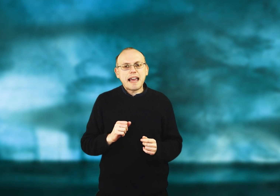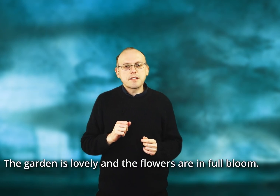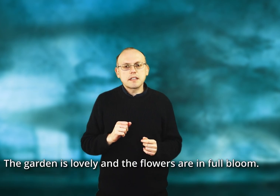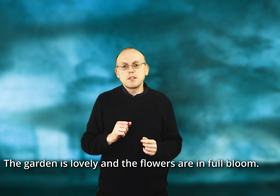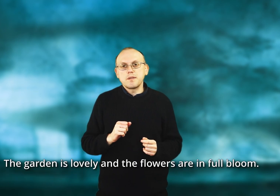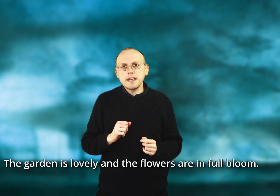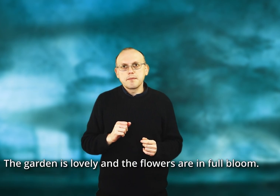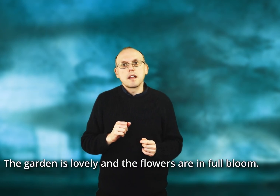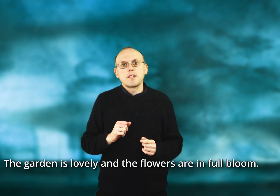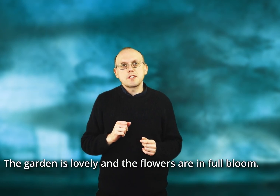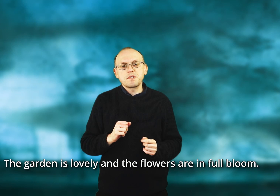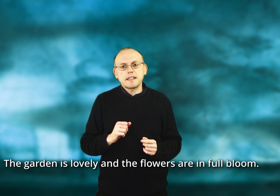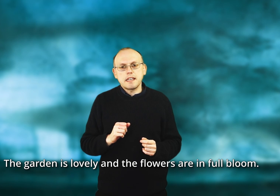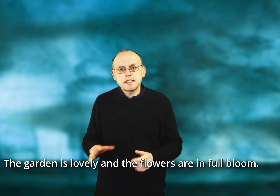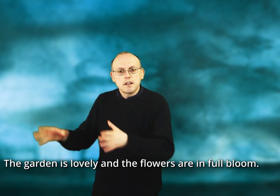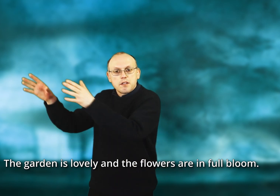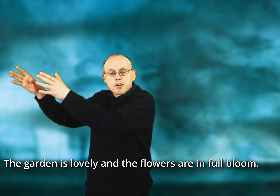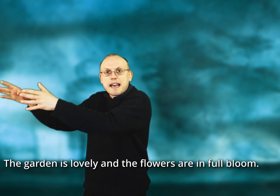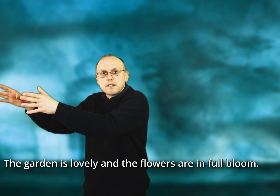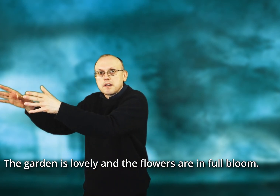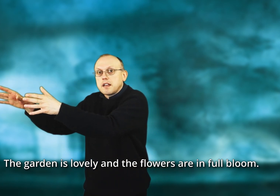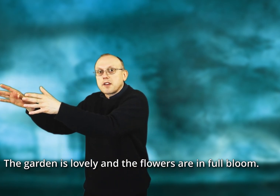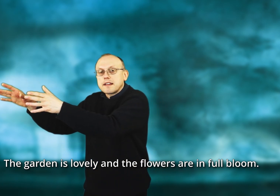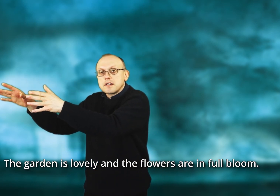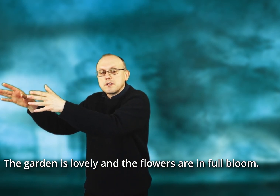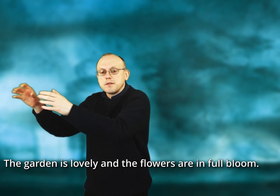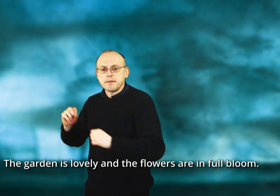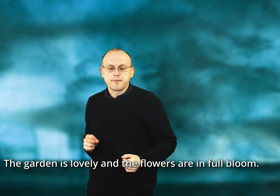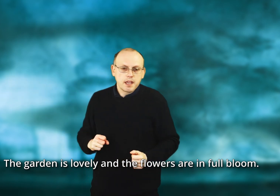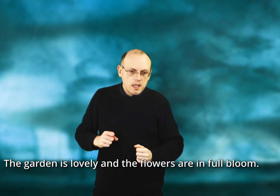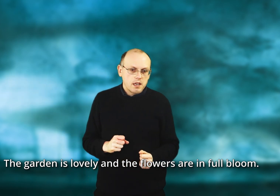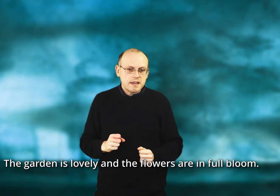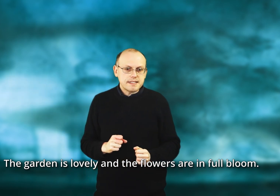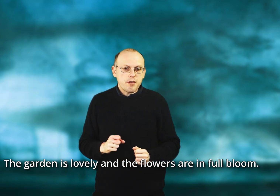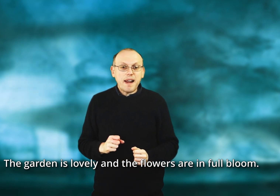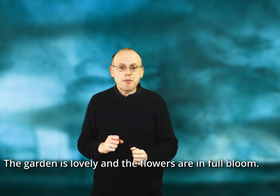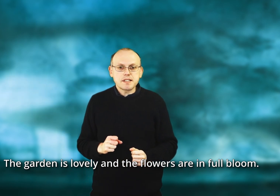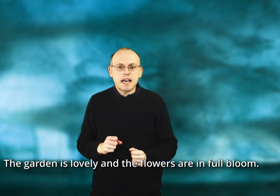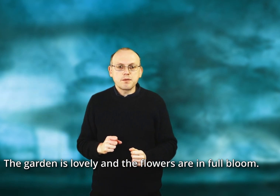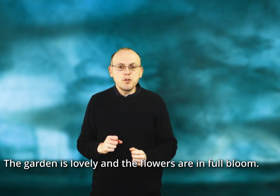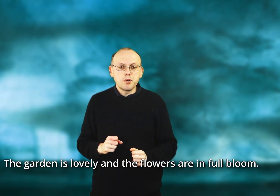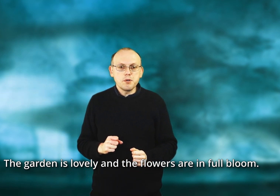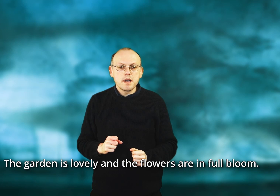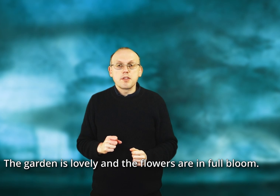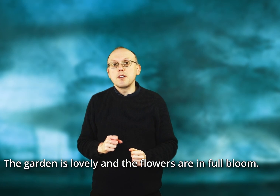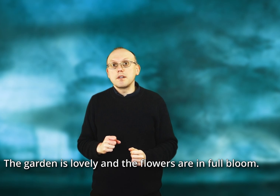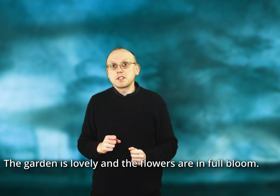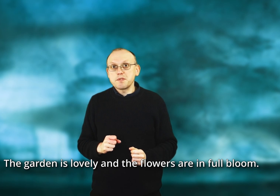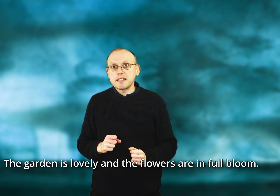is lovely, the subject is the garden, and the garden is lovely. When I say the flowers are in full bloom, the subject is